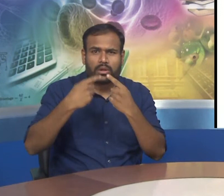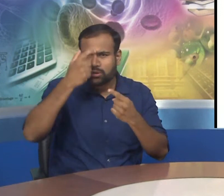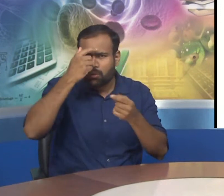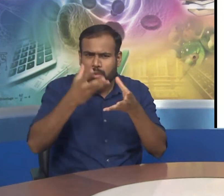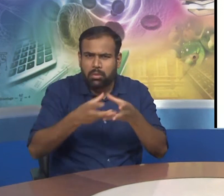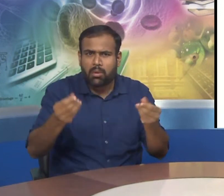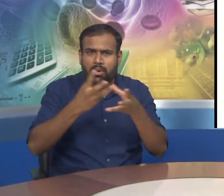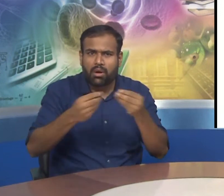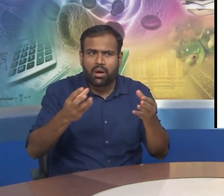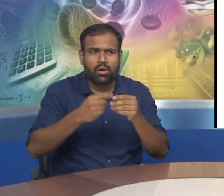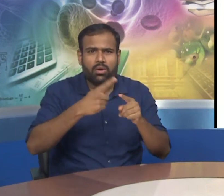jurist.